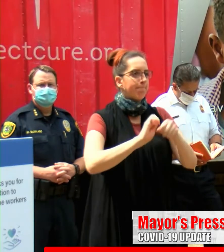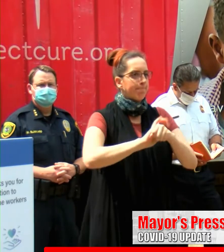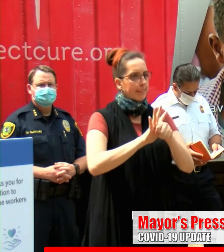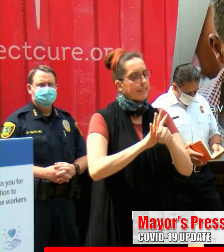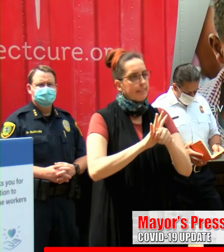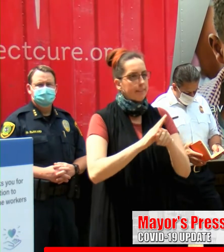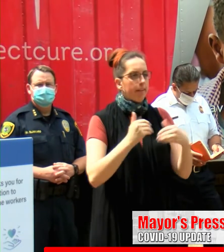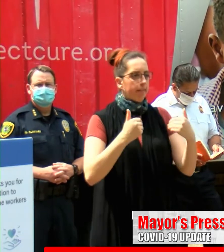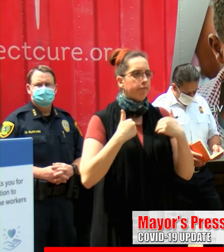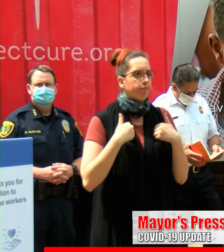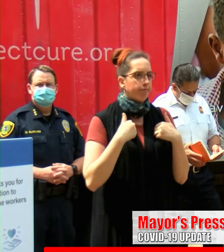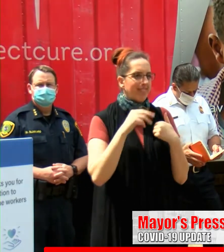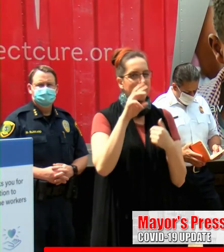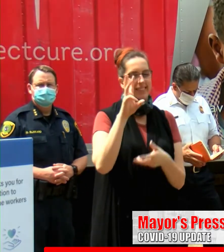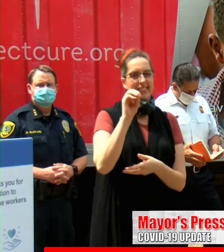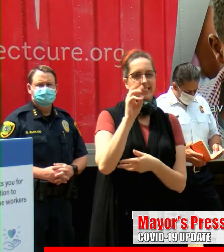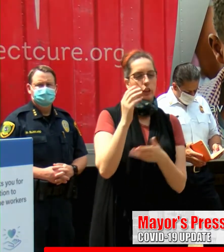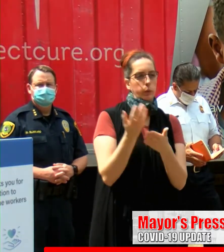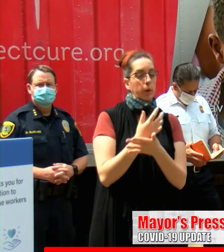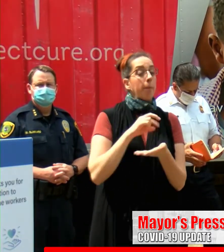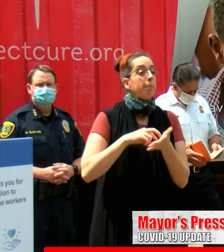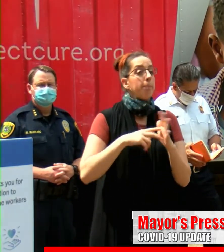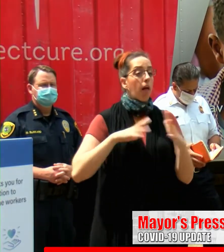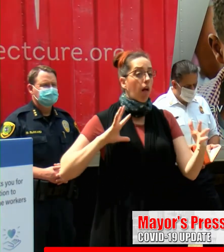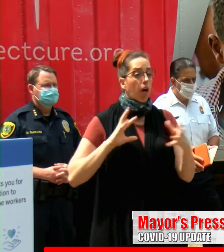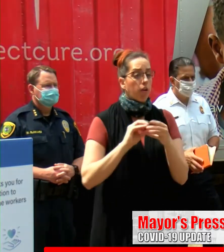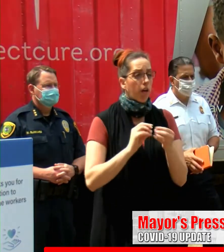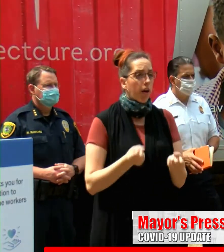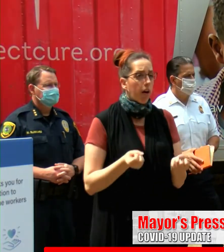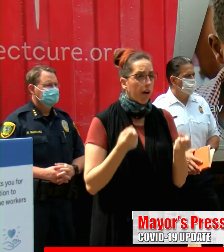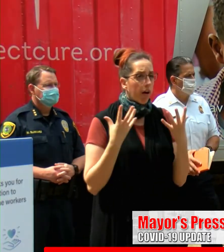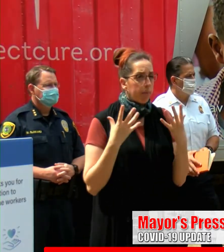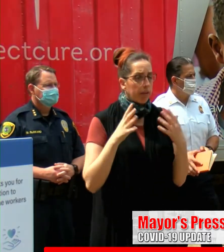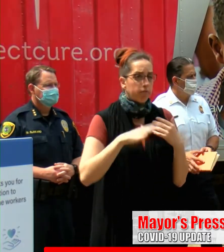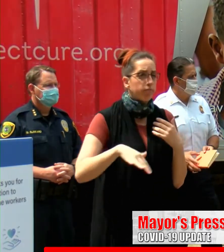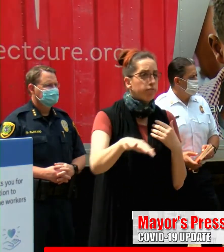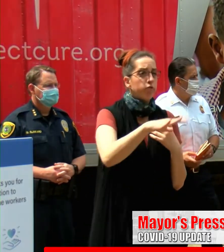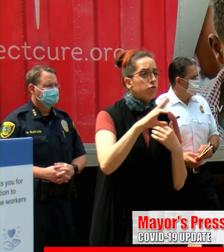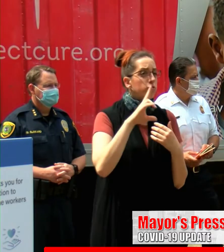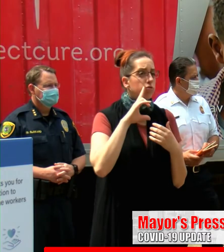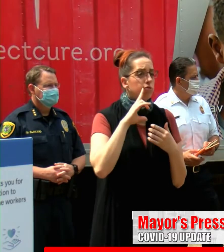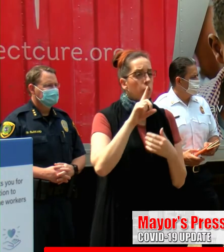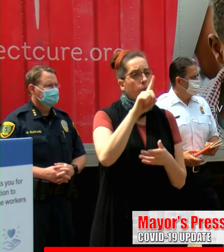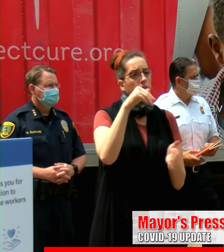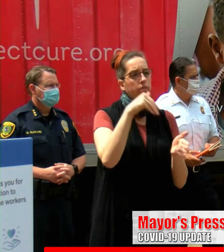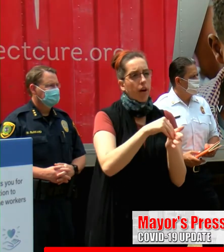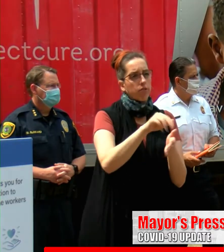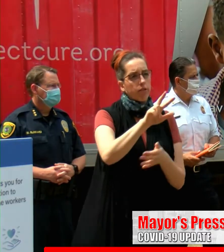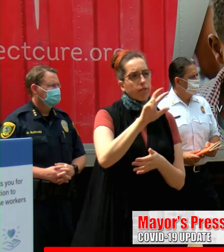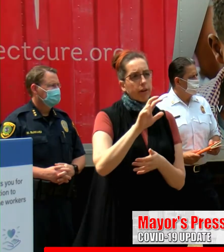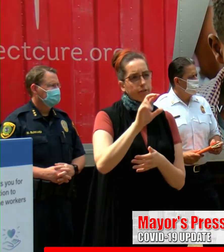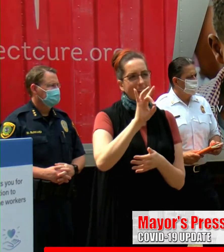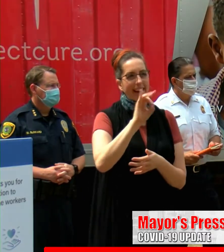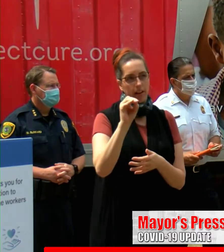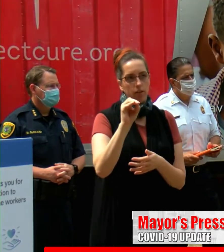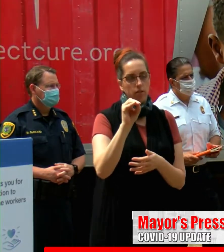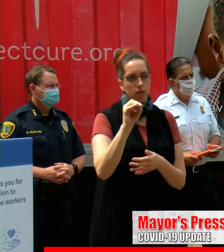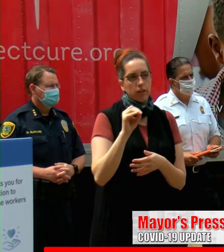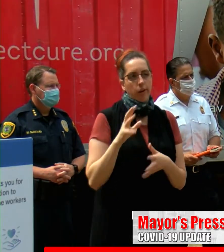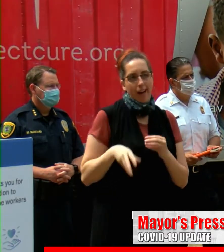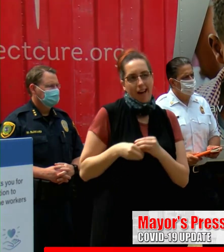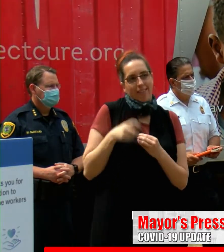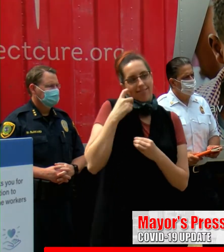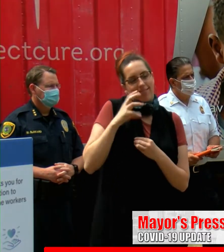of COVID-19, bringing the total case count in the city of Houston now to 1,380. So 60 new